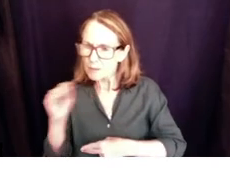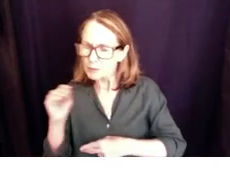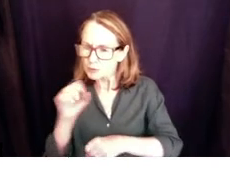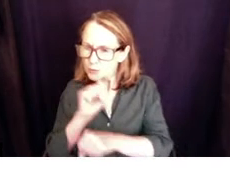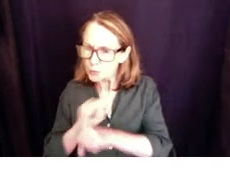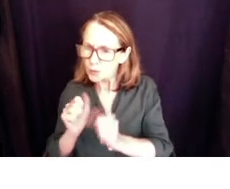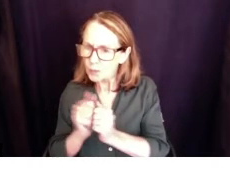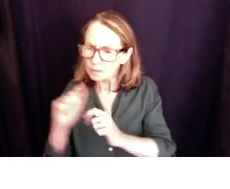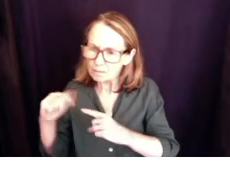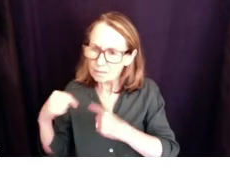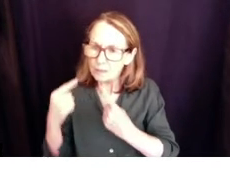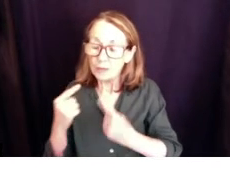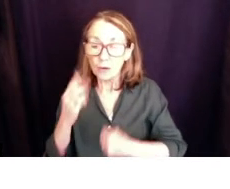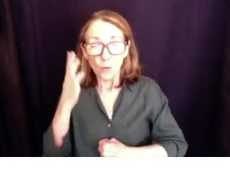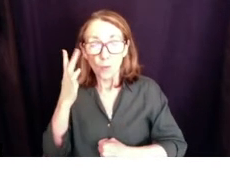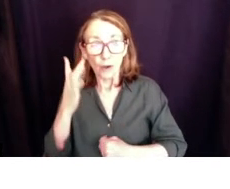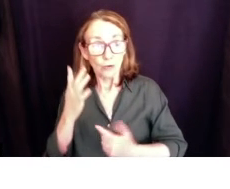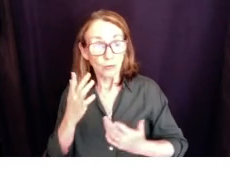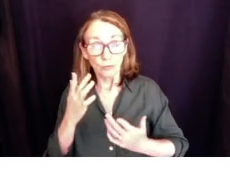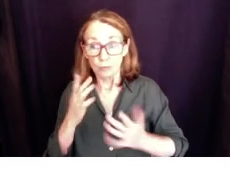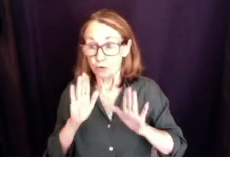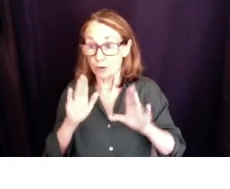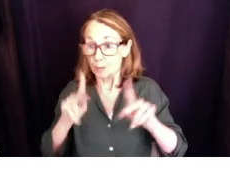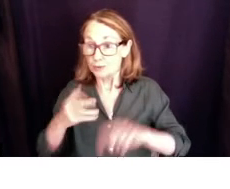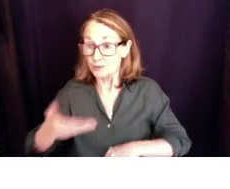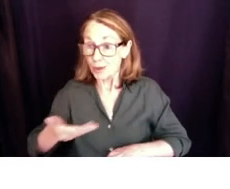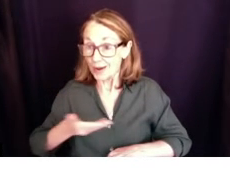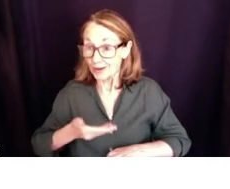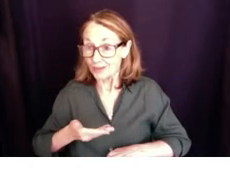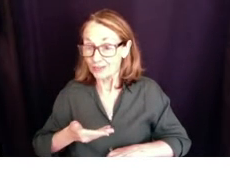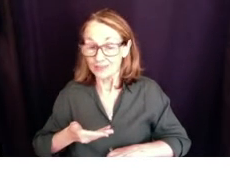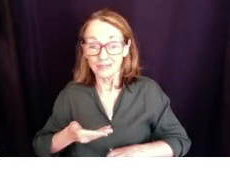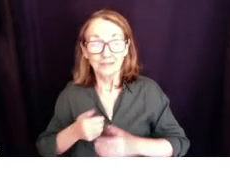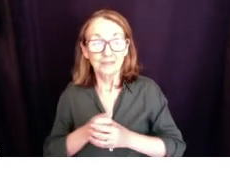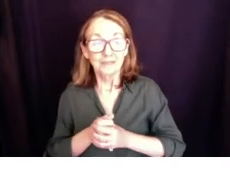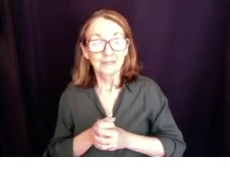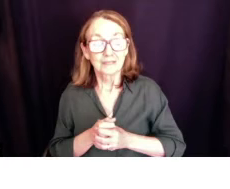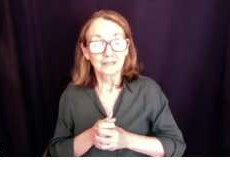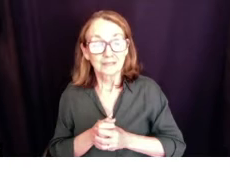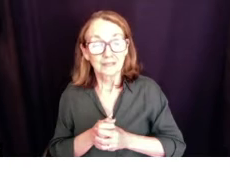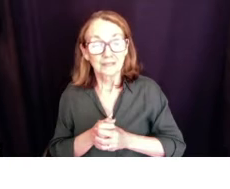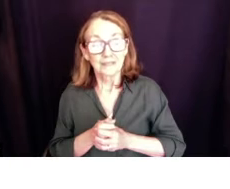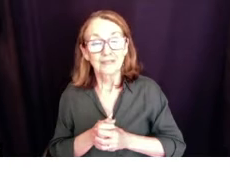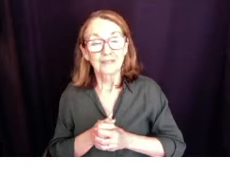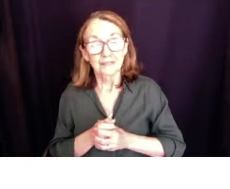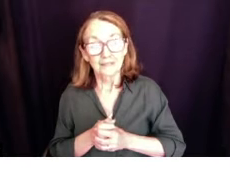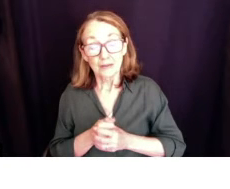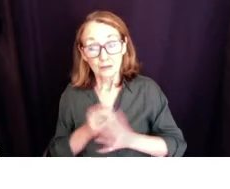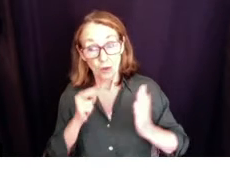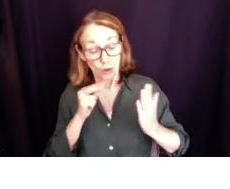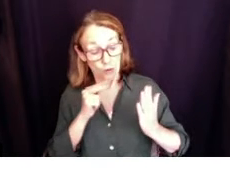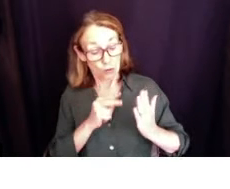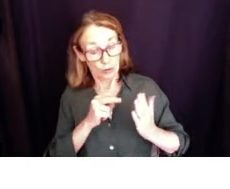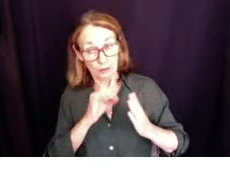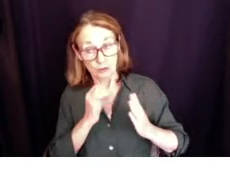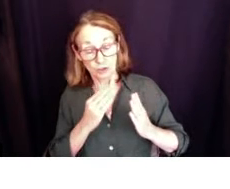the types of companies you work with, and why you are great at your job. Okay, sometimes you